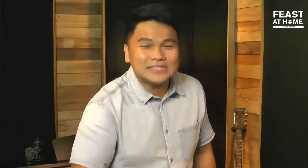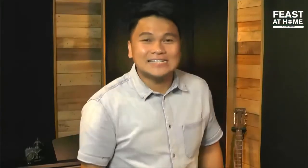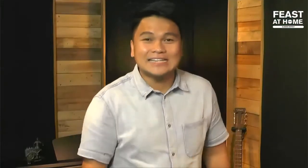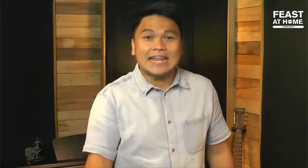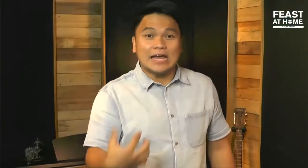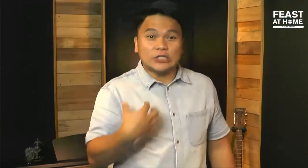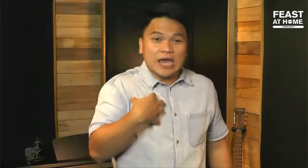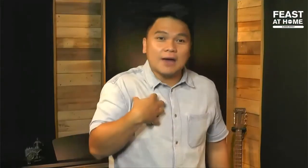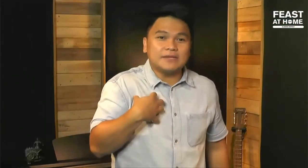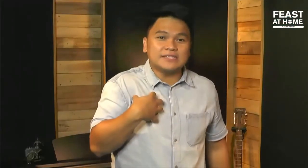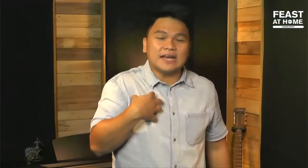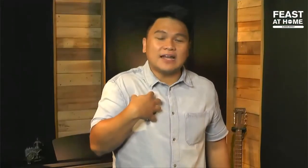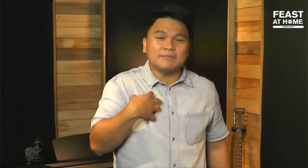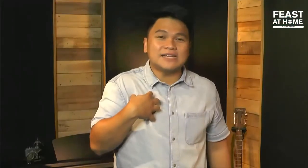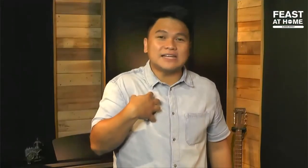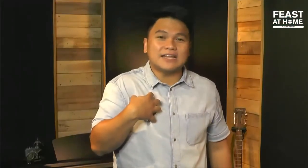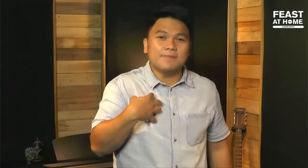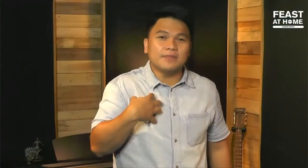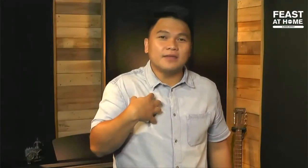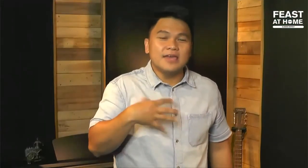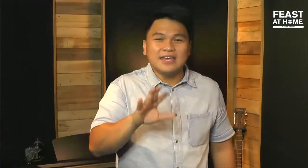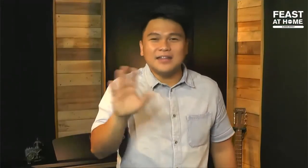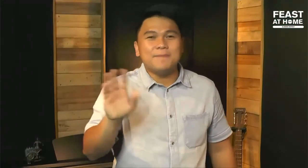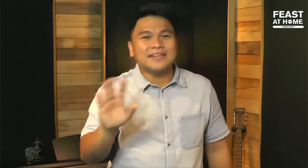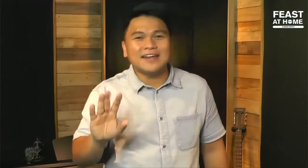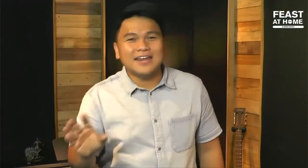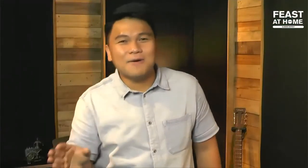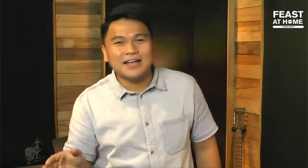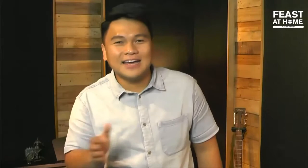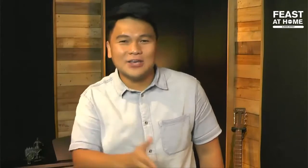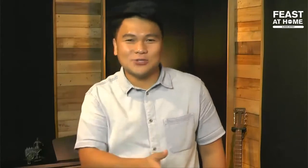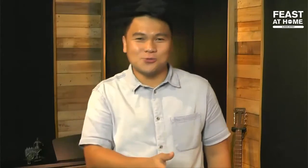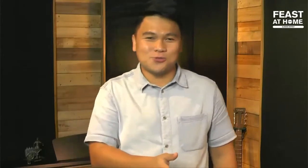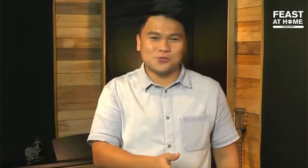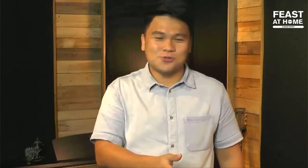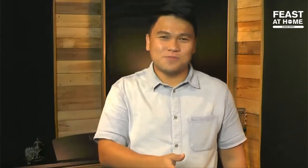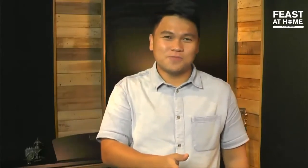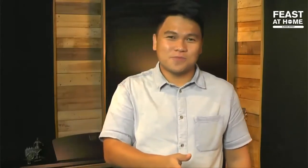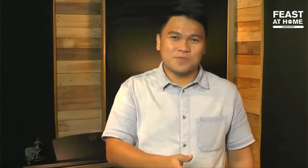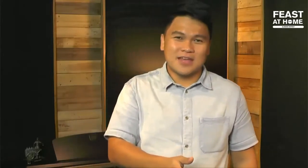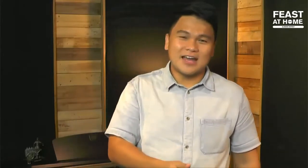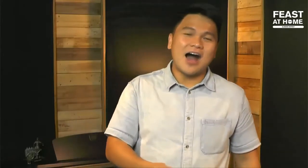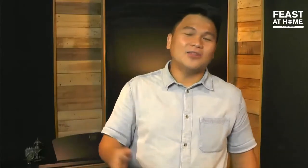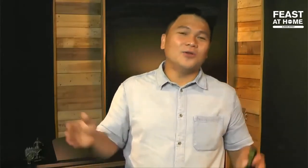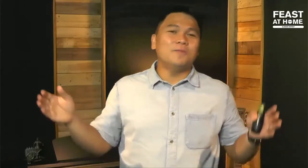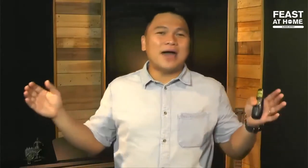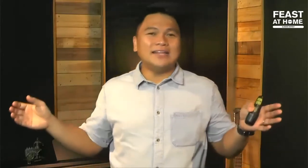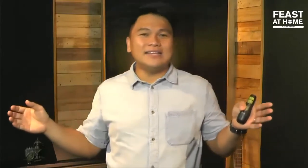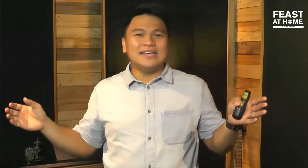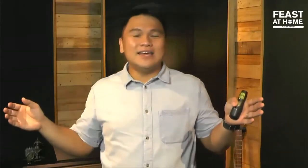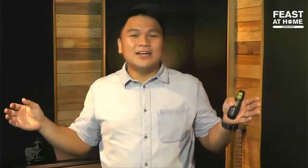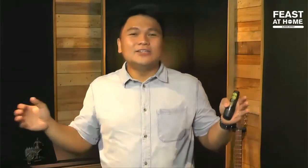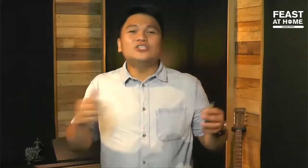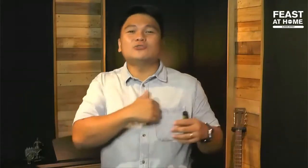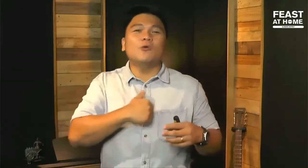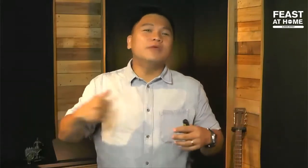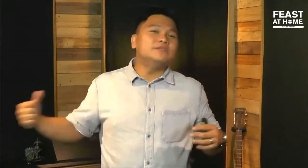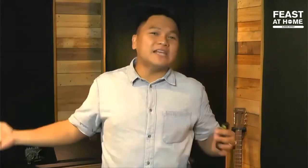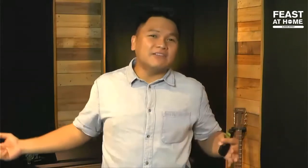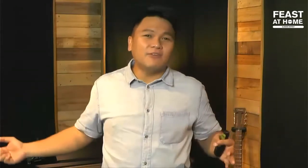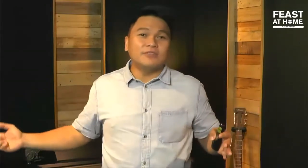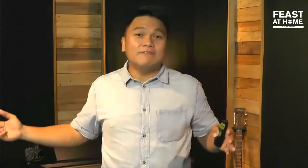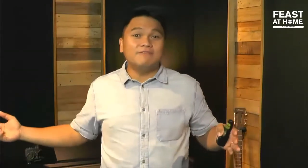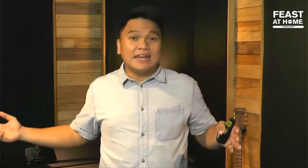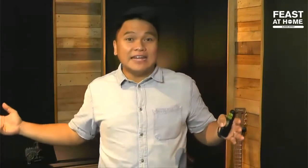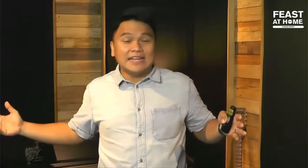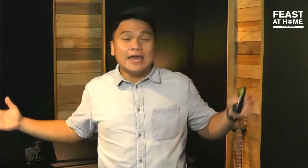Hindi ikaw masasaktan. Siya ang masasaktan. Hindi ba't yan ang ginawa niya kay Jesus? God Almighty disrobed